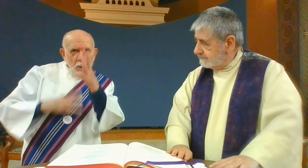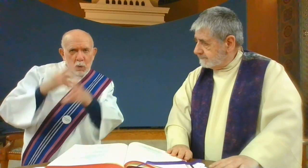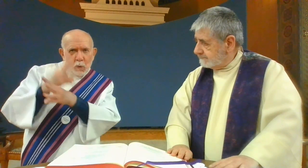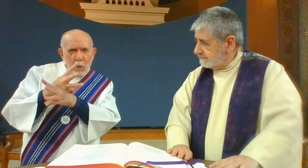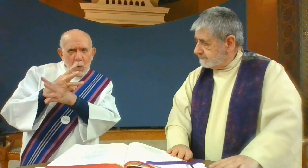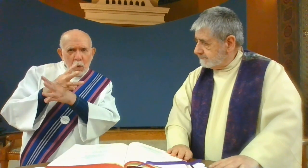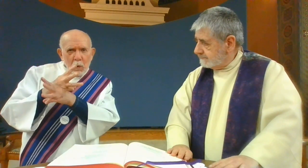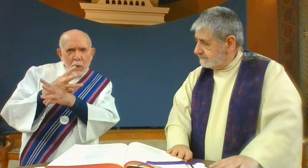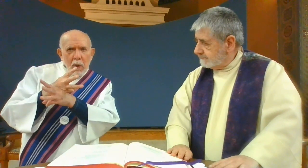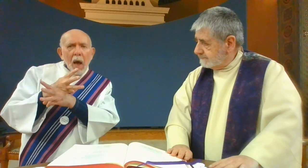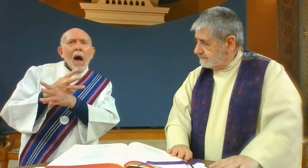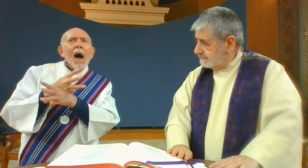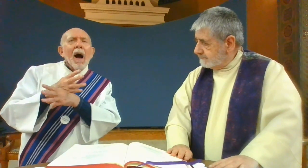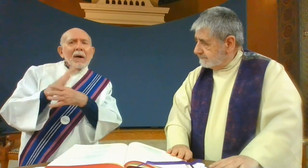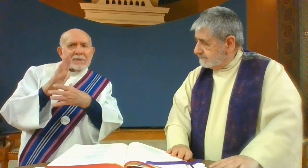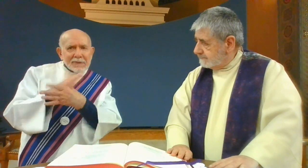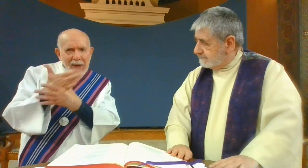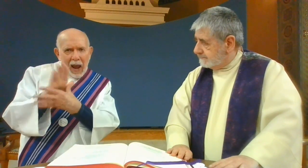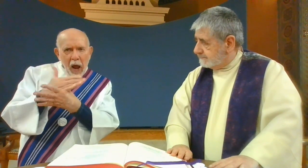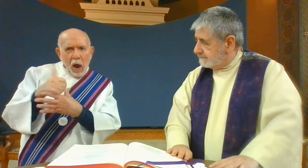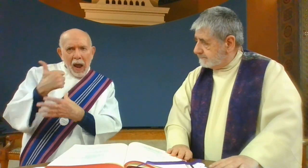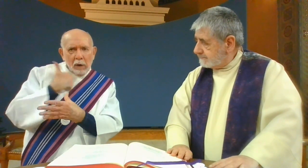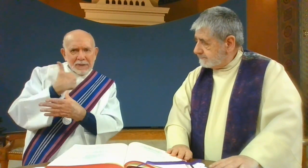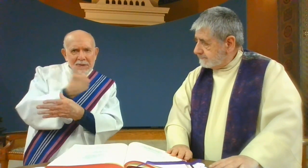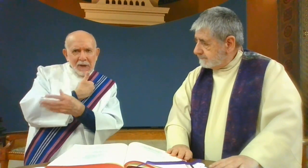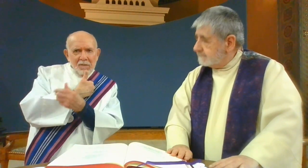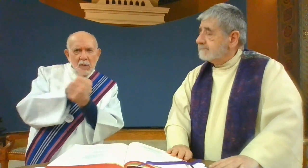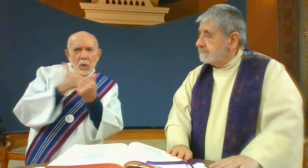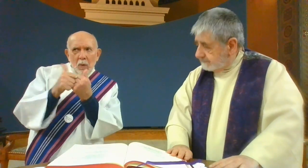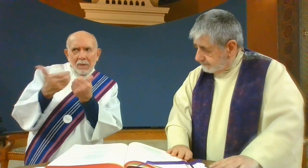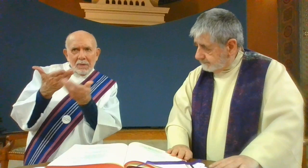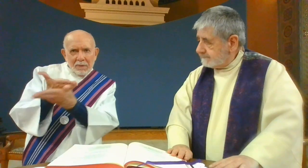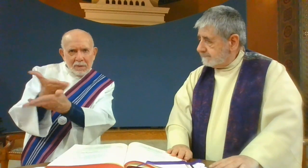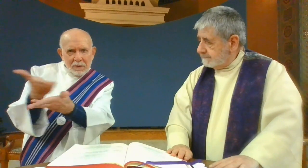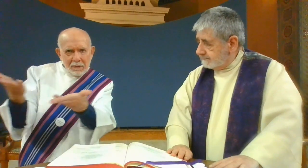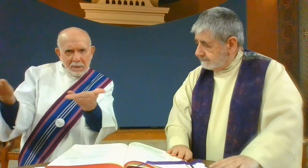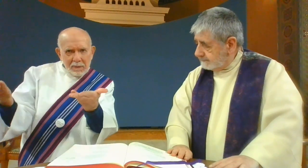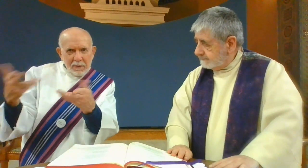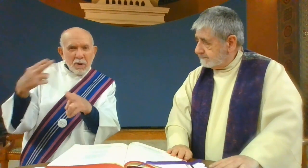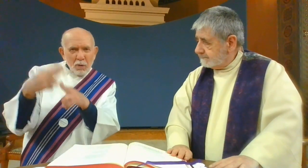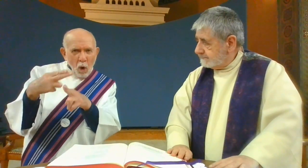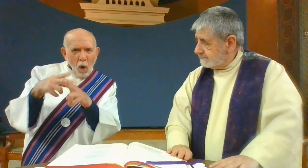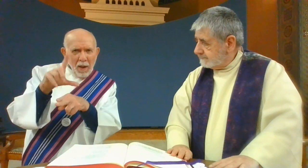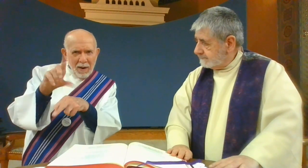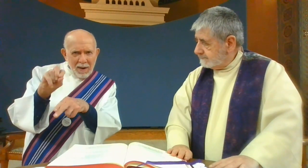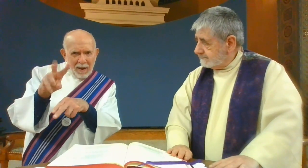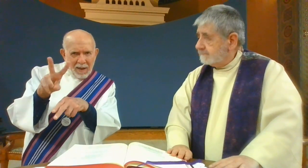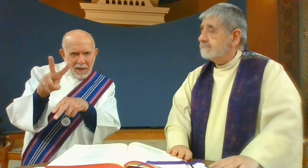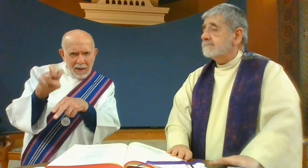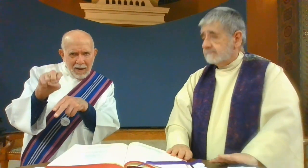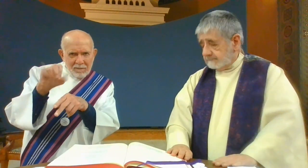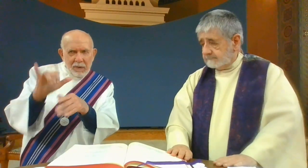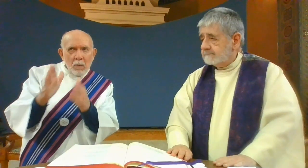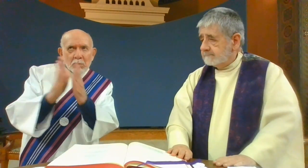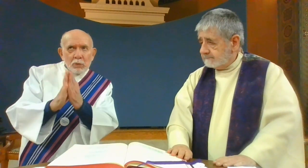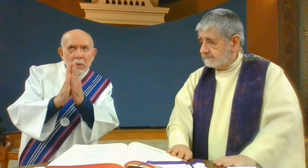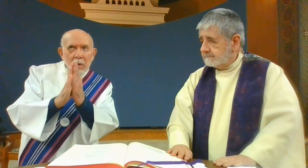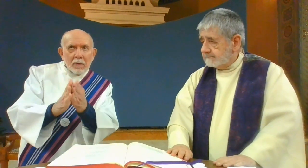may we, the people of the world, share ourselves with those around us in the